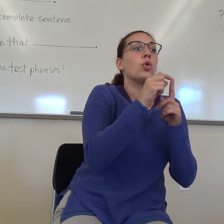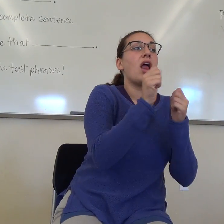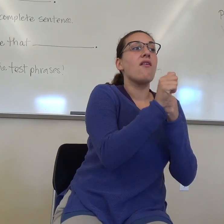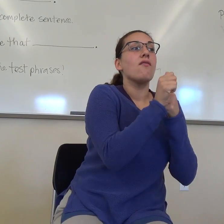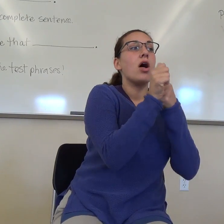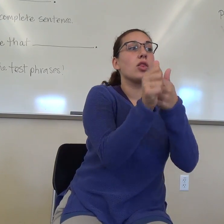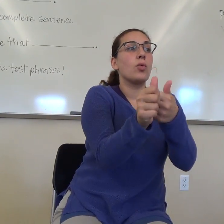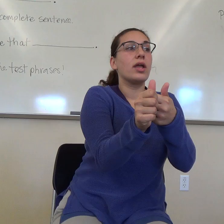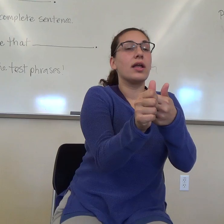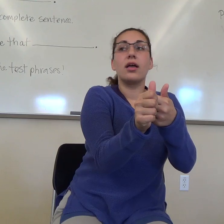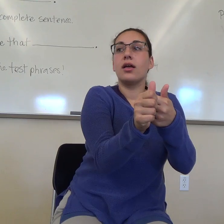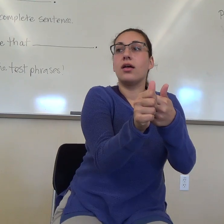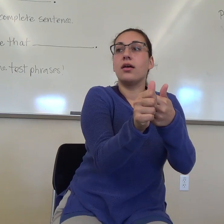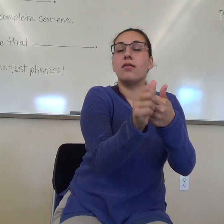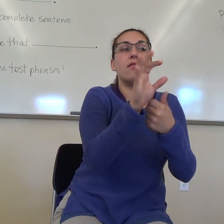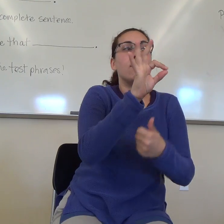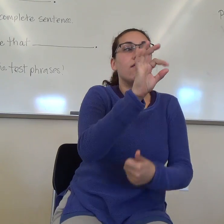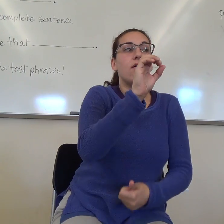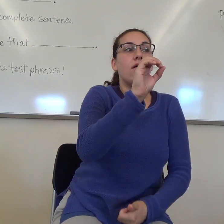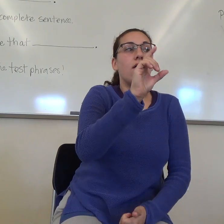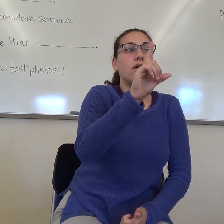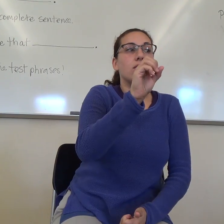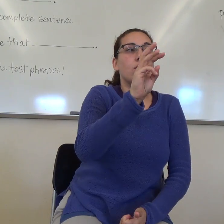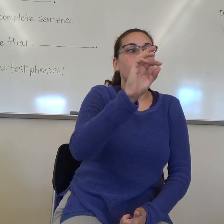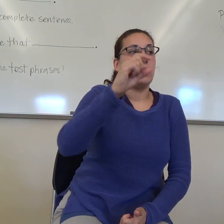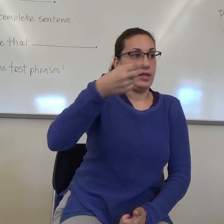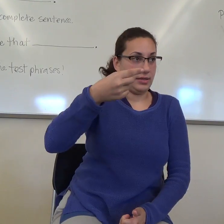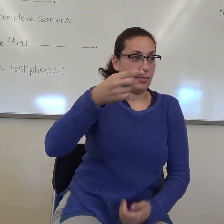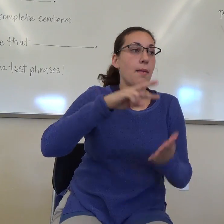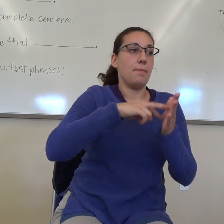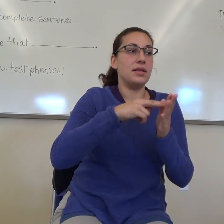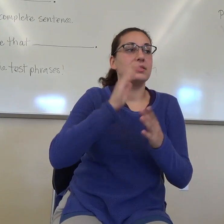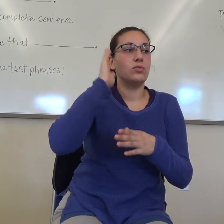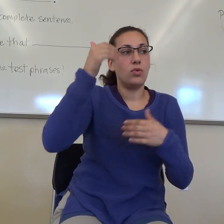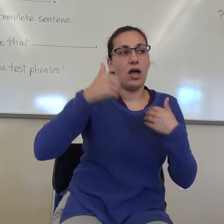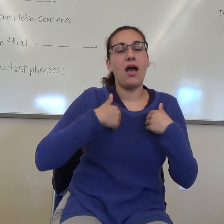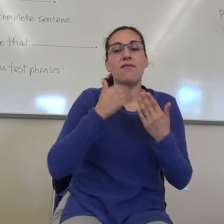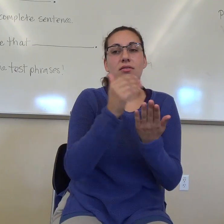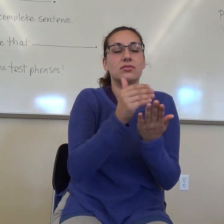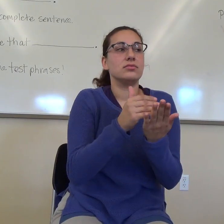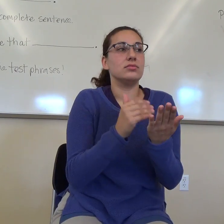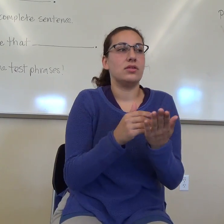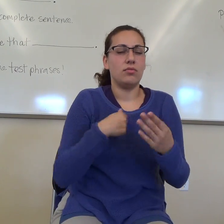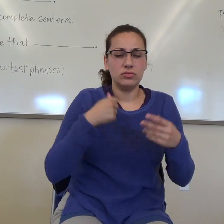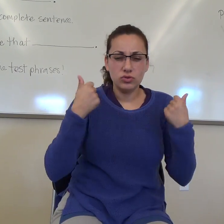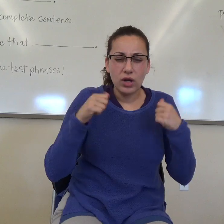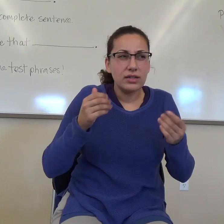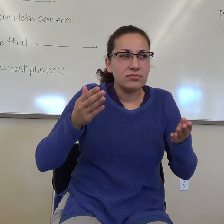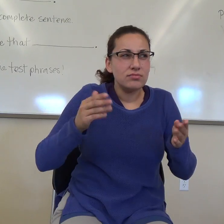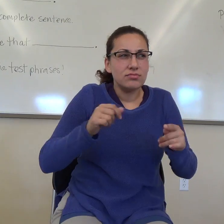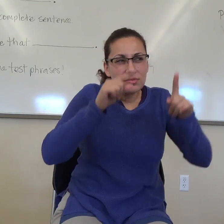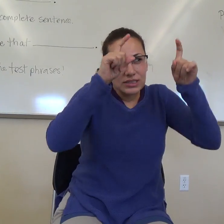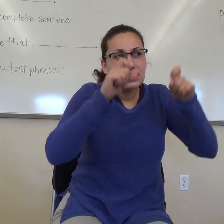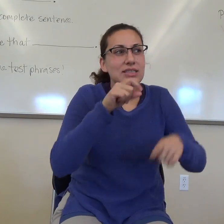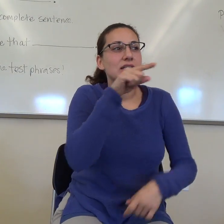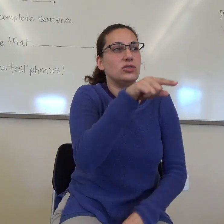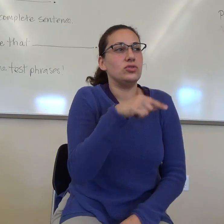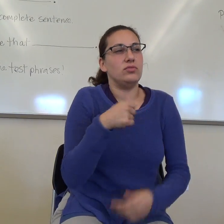is a little different from the types, I'm pushing you, I'm testing you, okay? This is a little